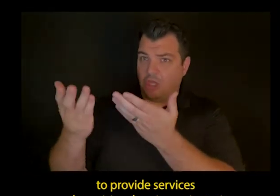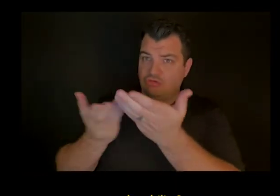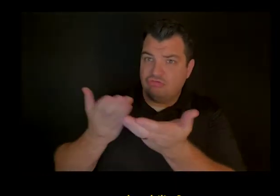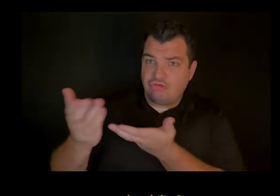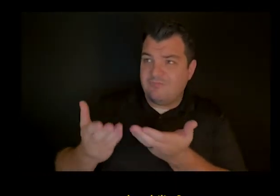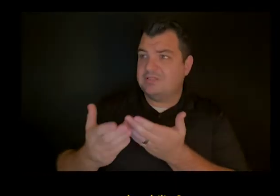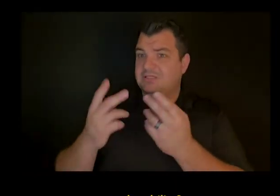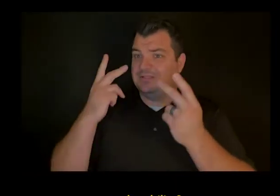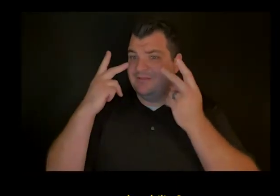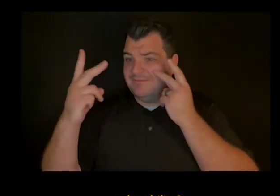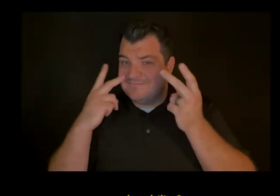and mobility?